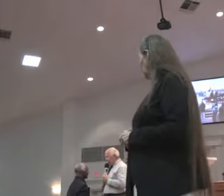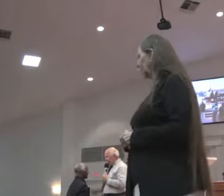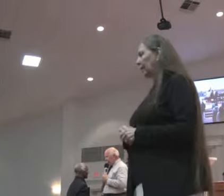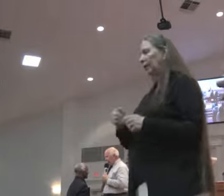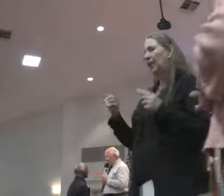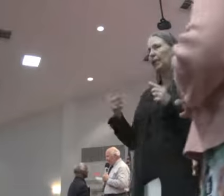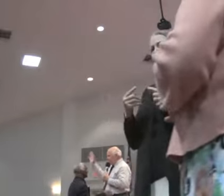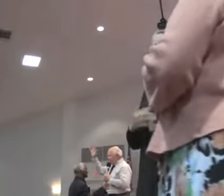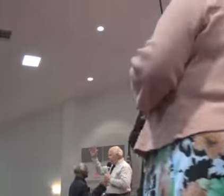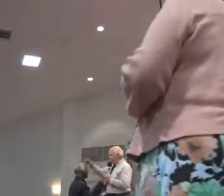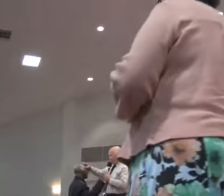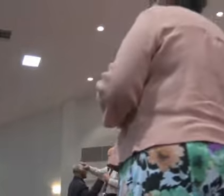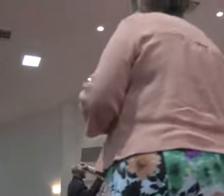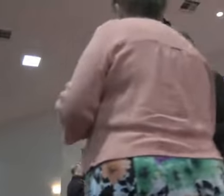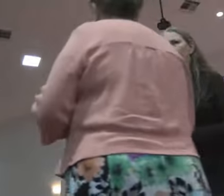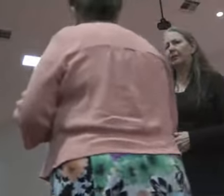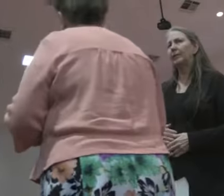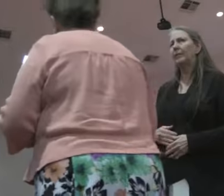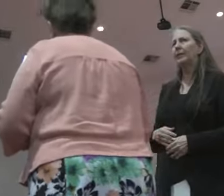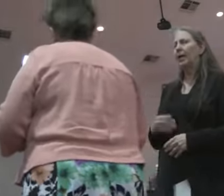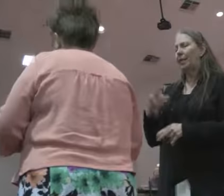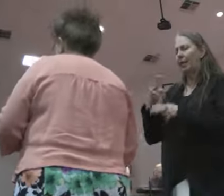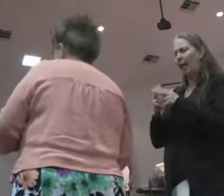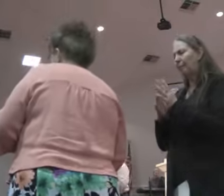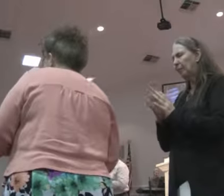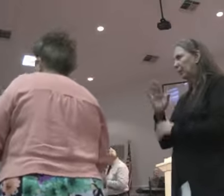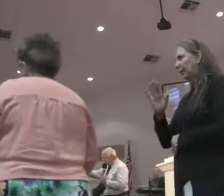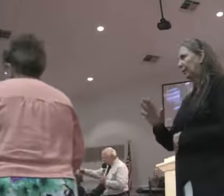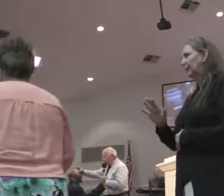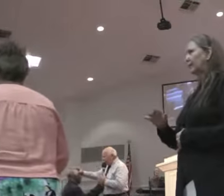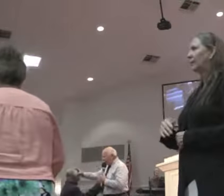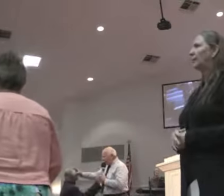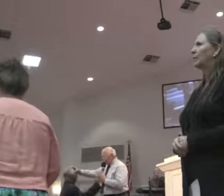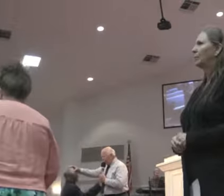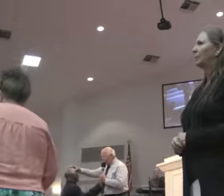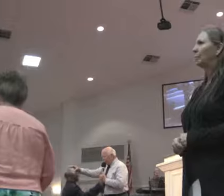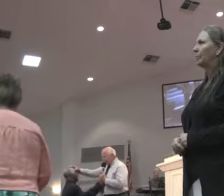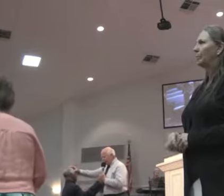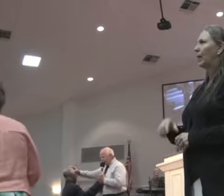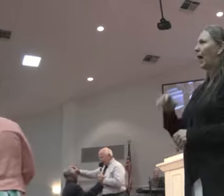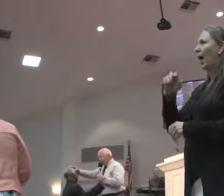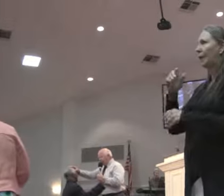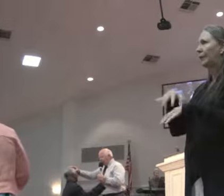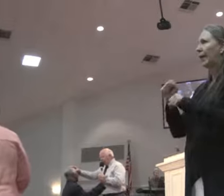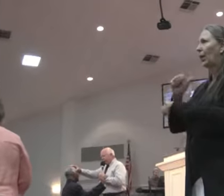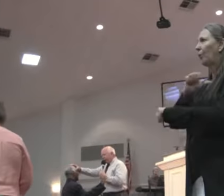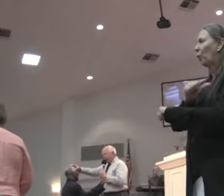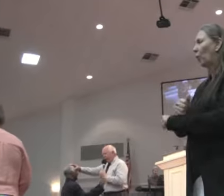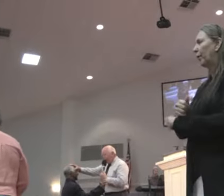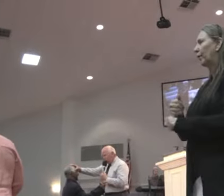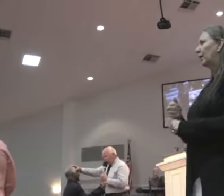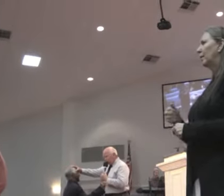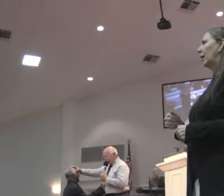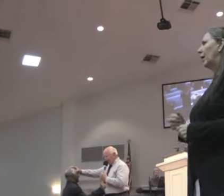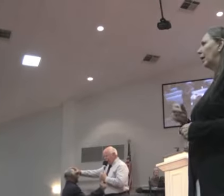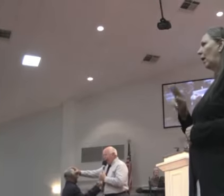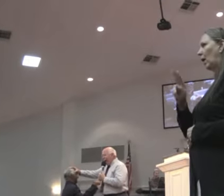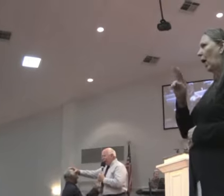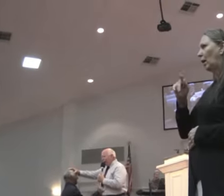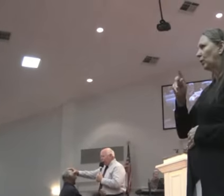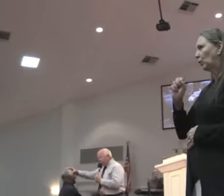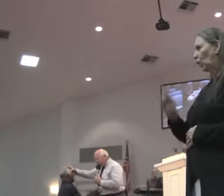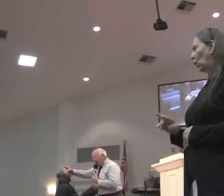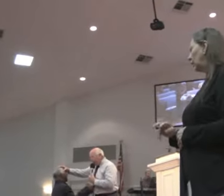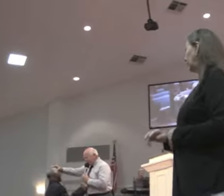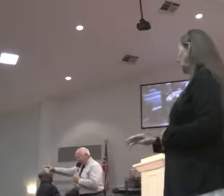You're hurting in your stomach? In the name of Jesus, I take authority over these ulcers.